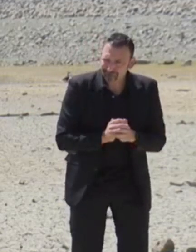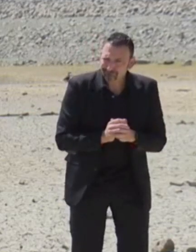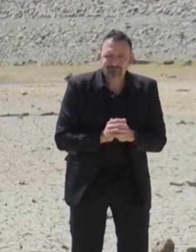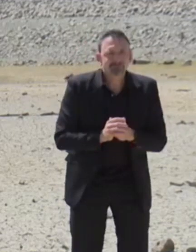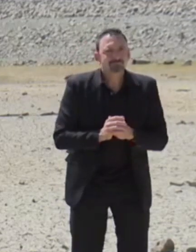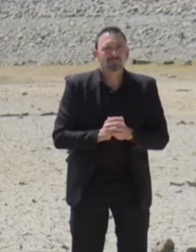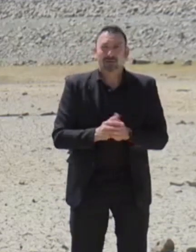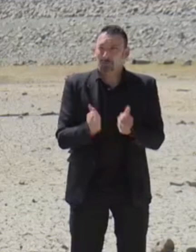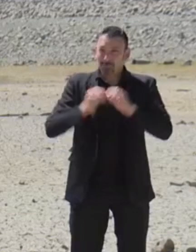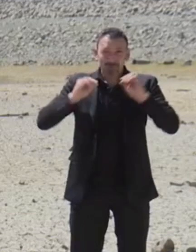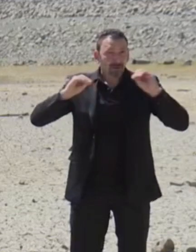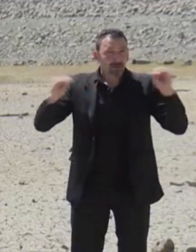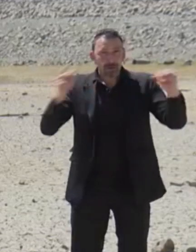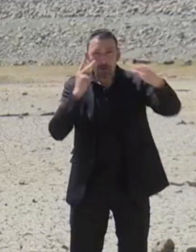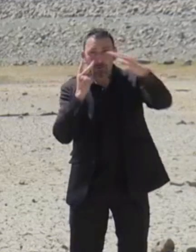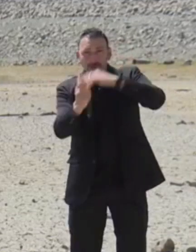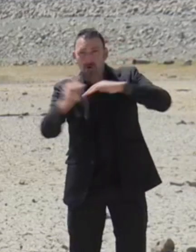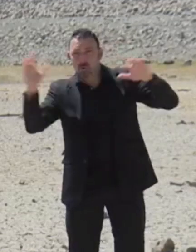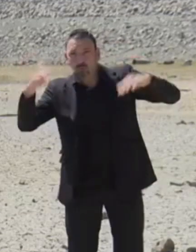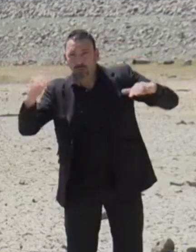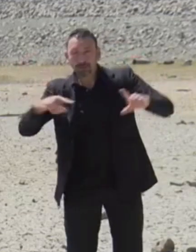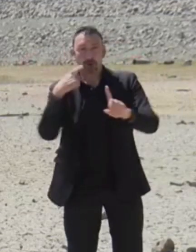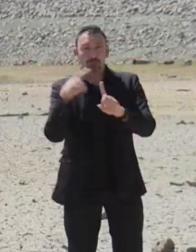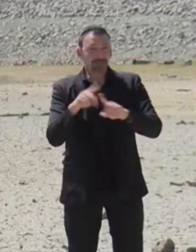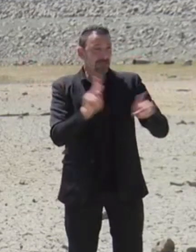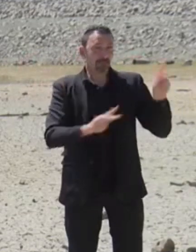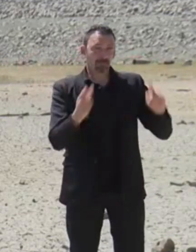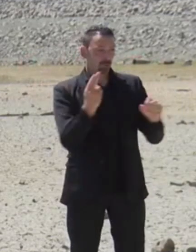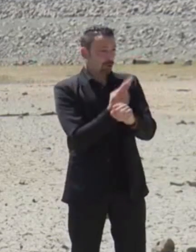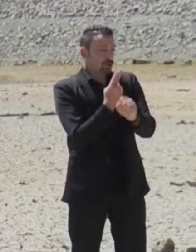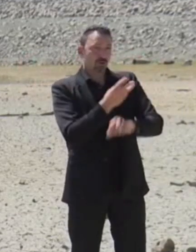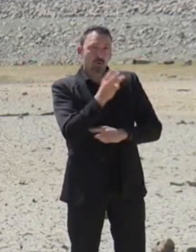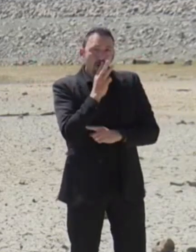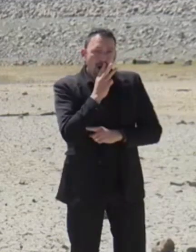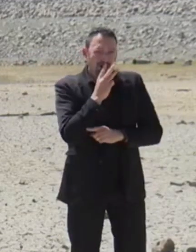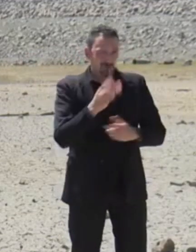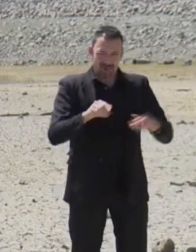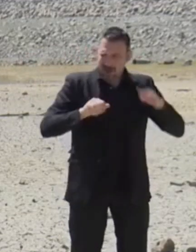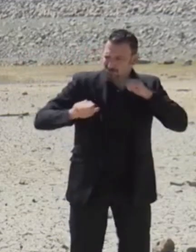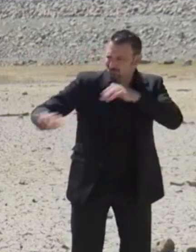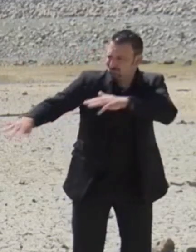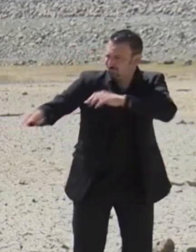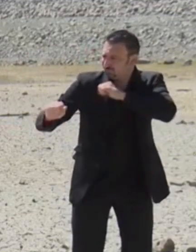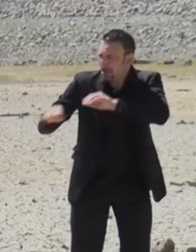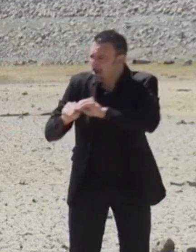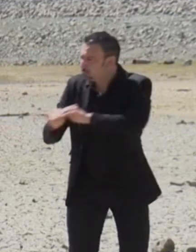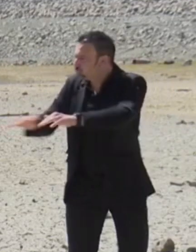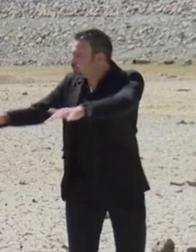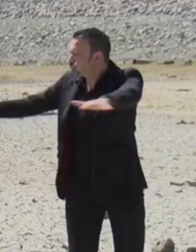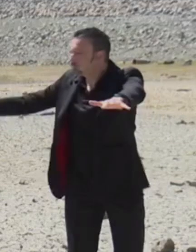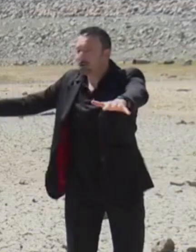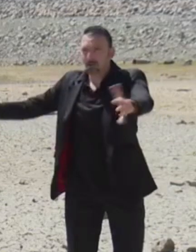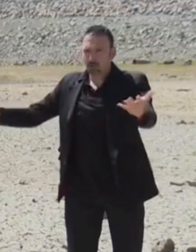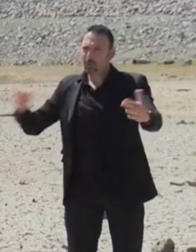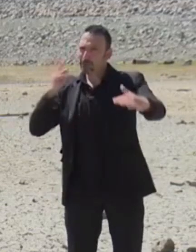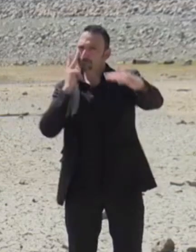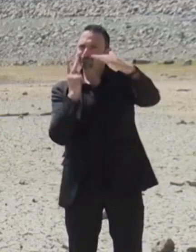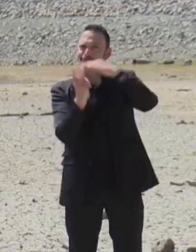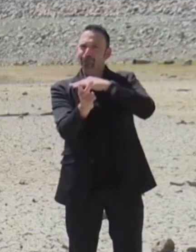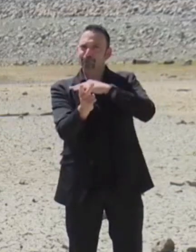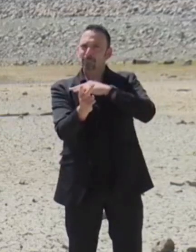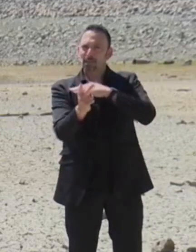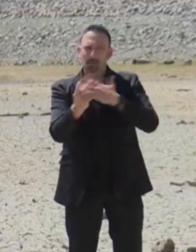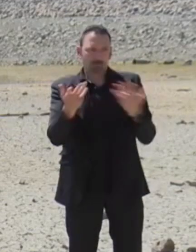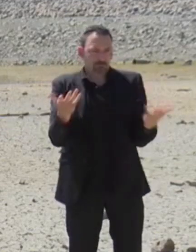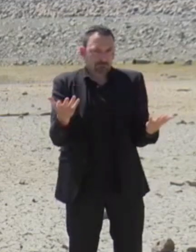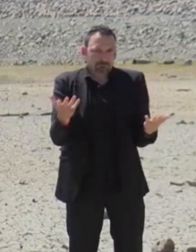rain and continued consumption from water users downstream, we anticipate the very real possibility of